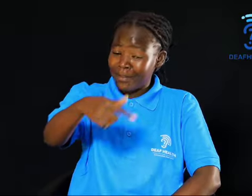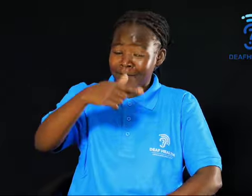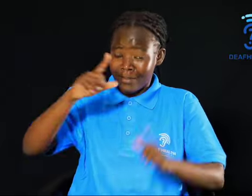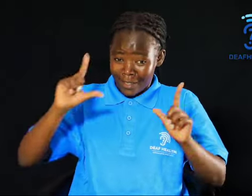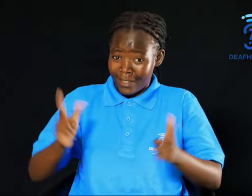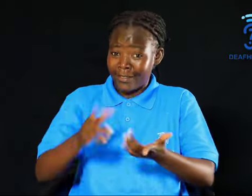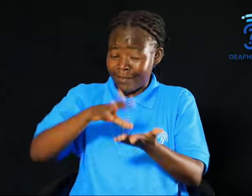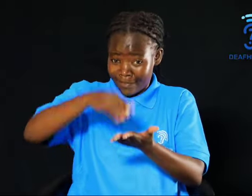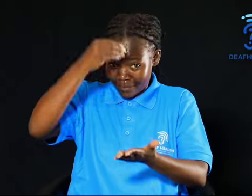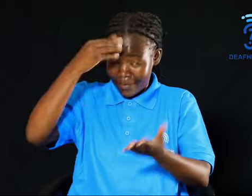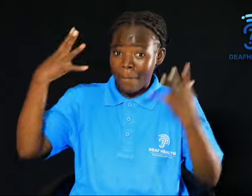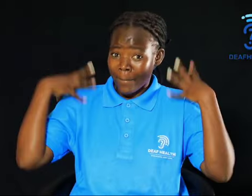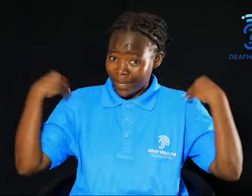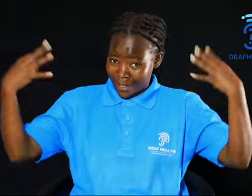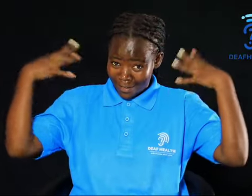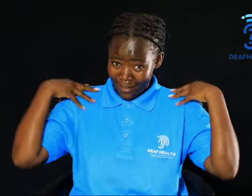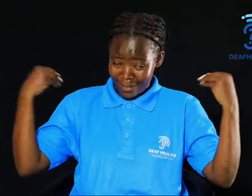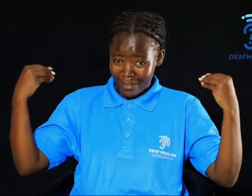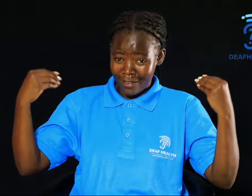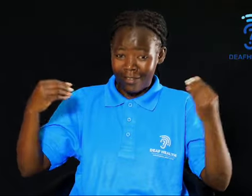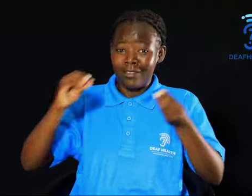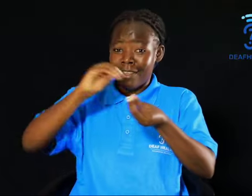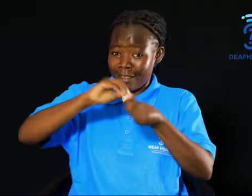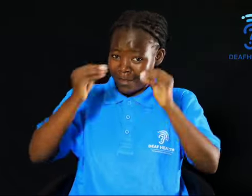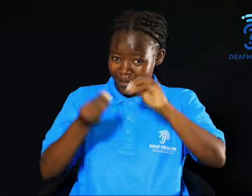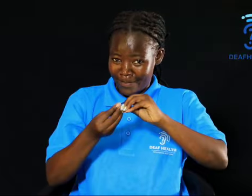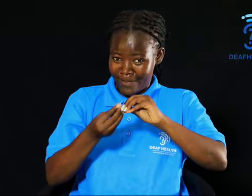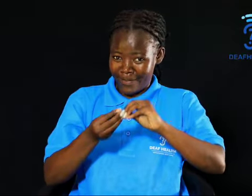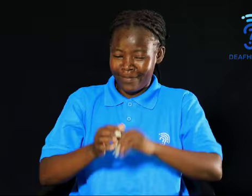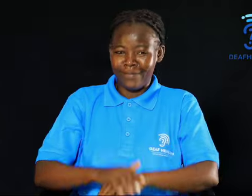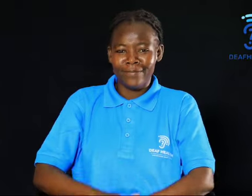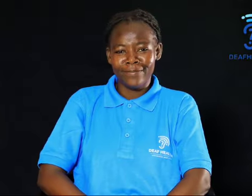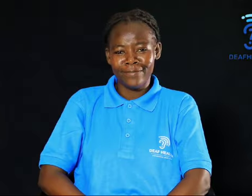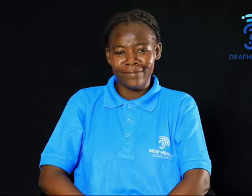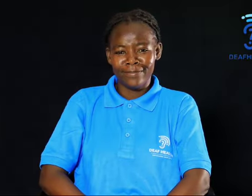Oh, so we have learned. Let us practice together the numbers that we have learned.